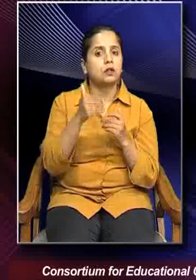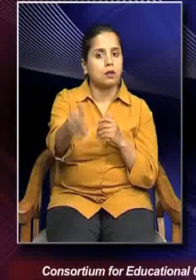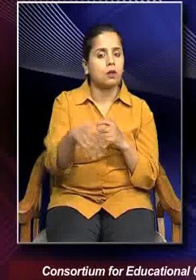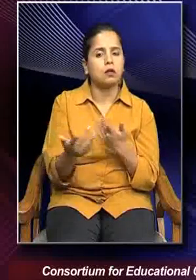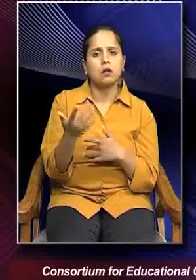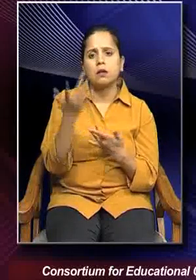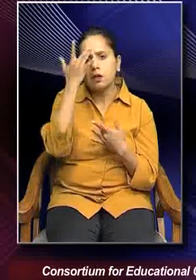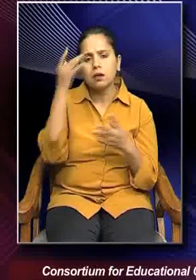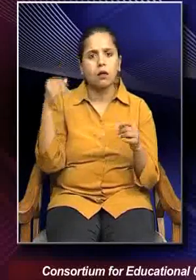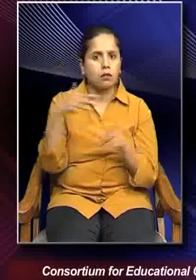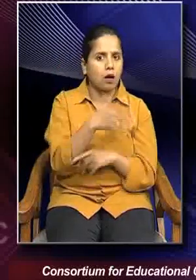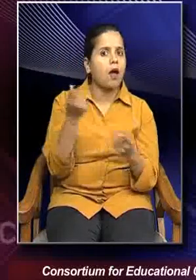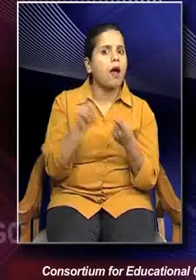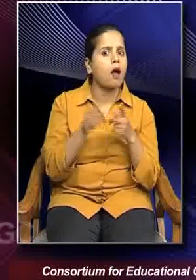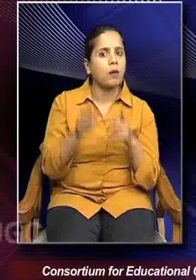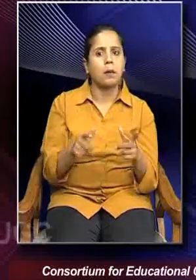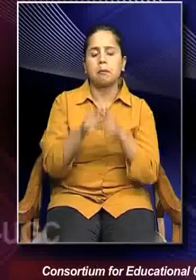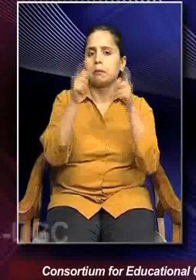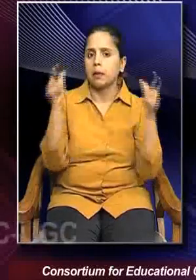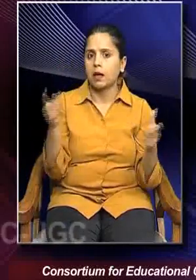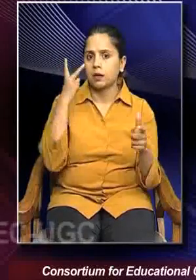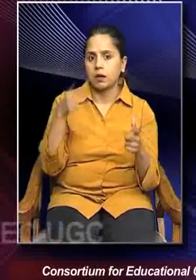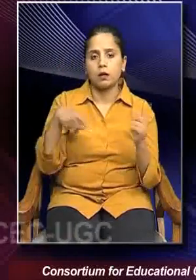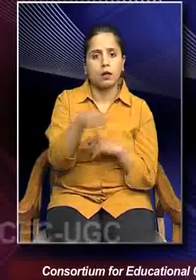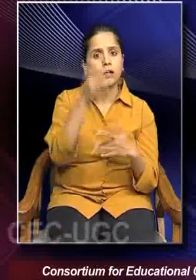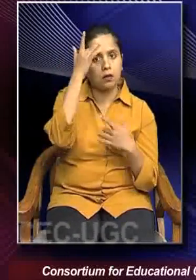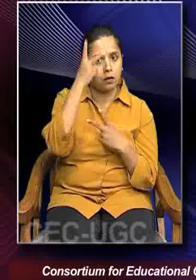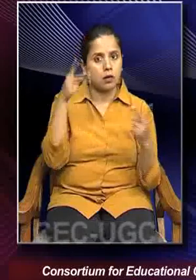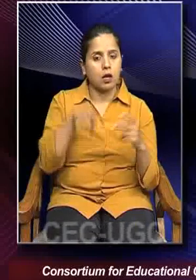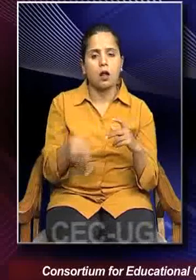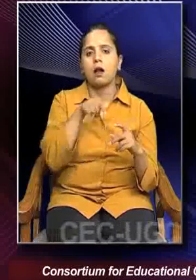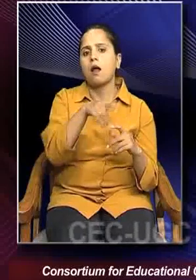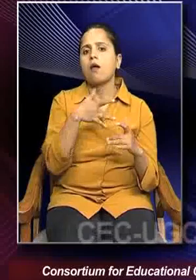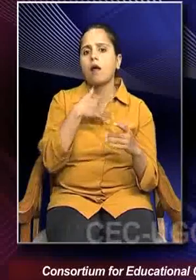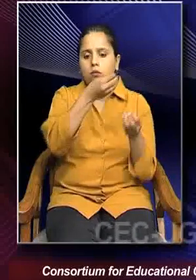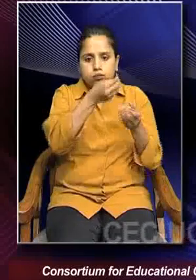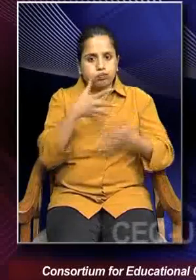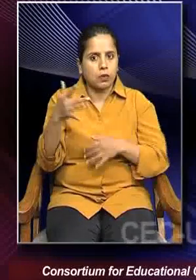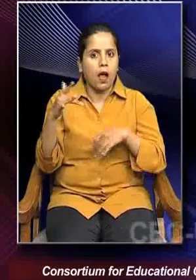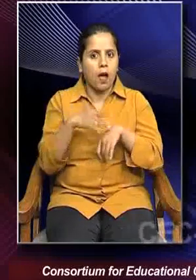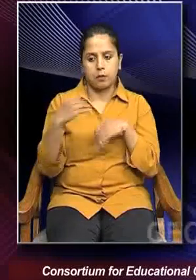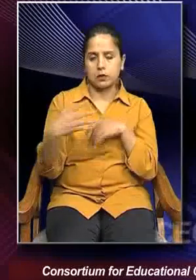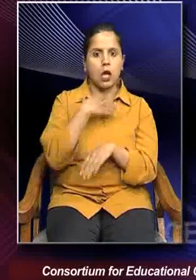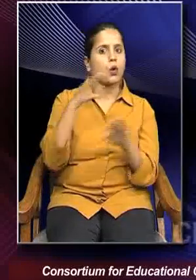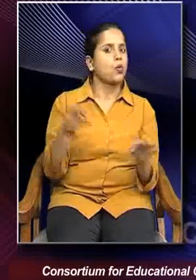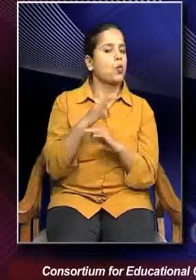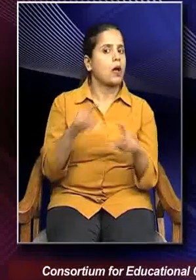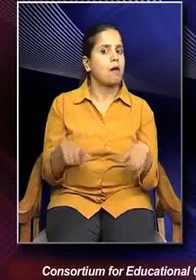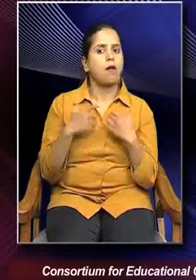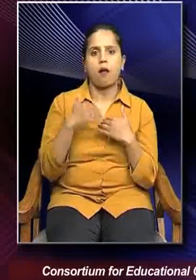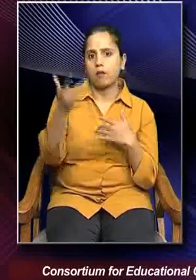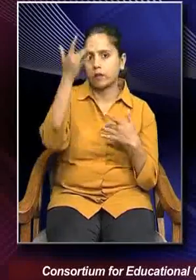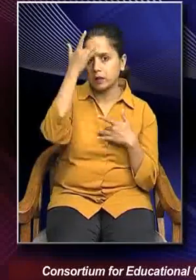and communicable diseases to largely diseases which are related to non-communicable and lifestyle diseases, diseases